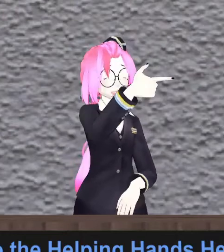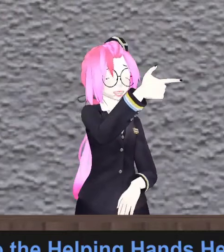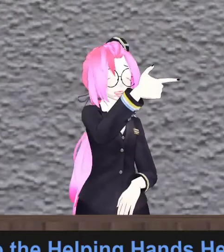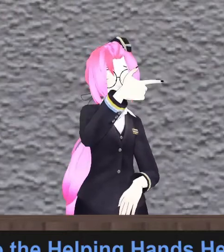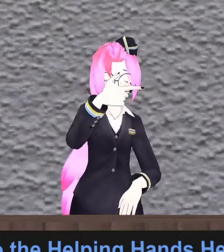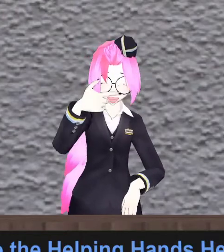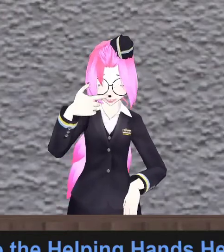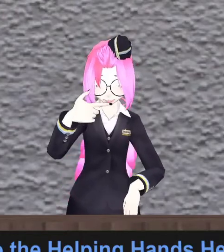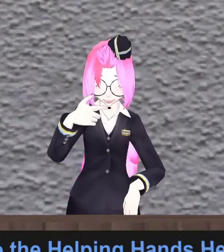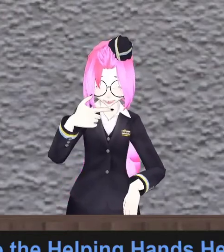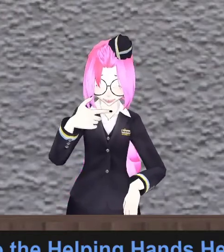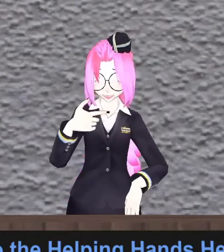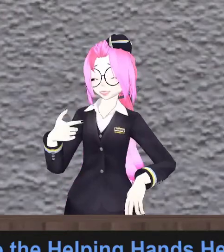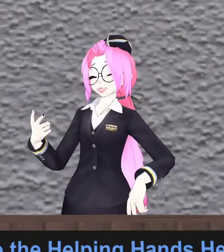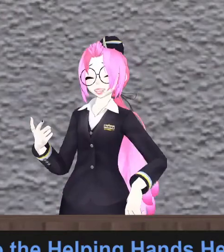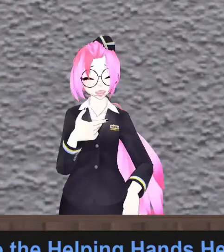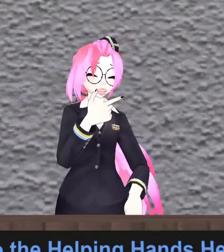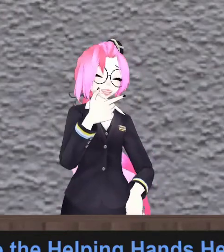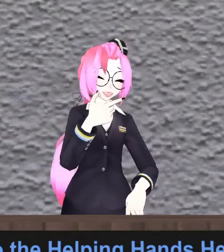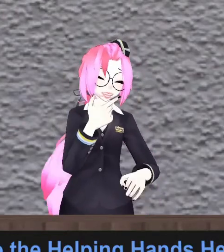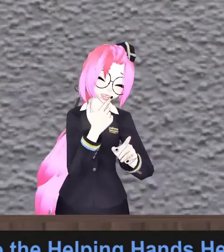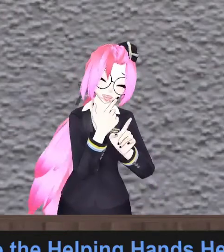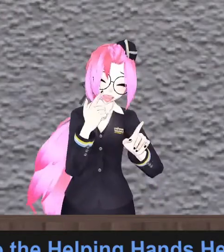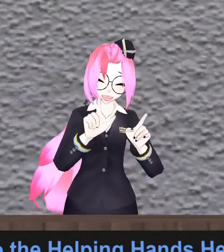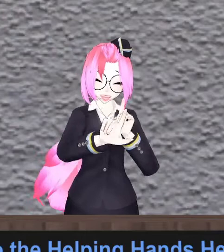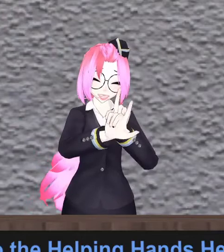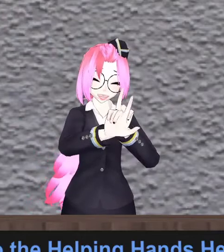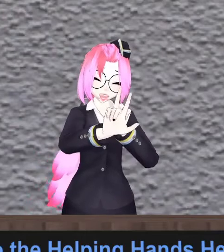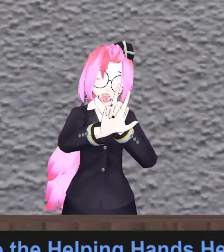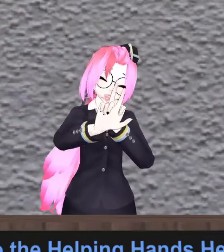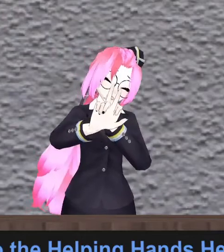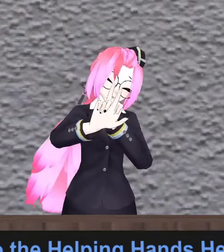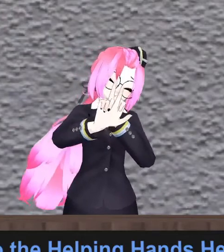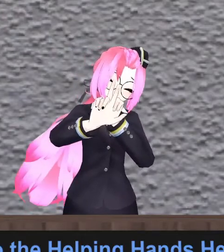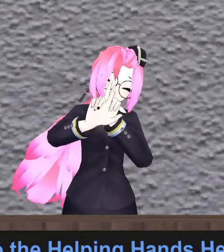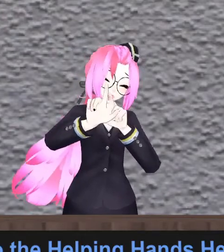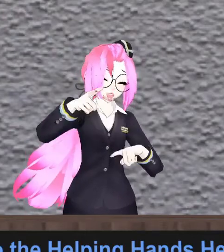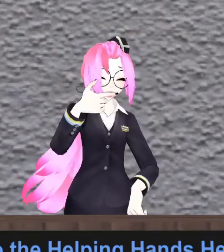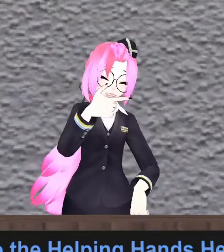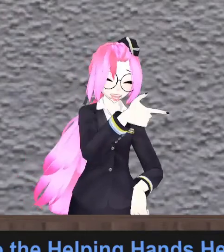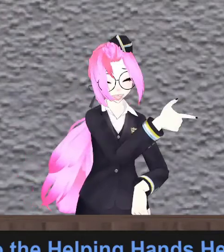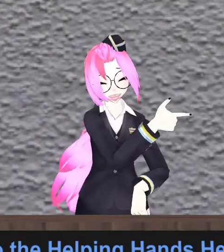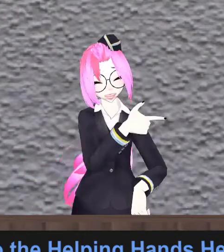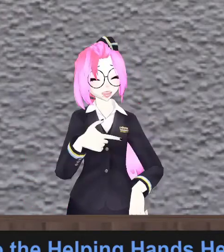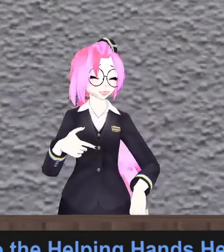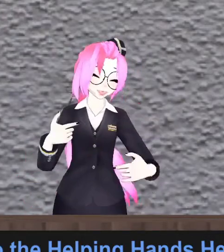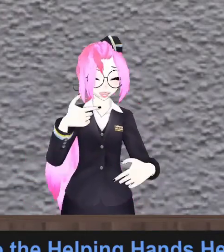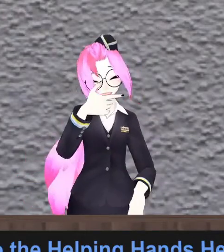a finger gun, and then if you want, you could also be like, it's that, and then show. Yeah, I'd use